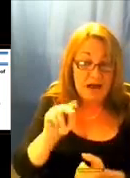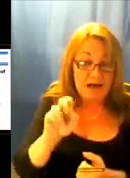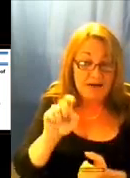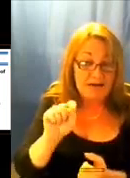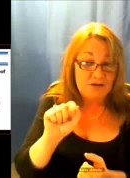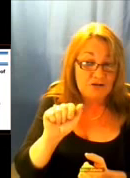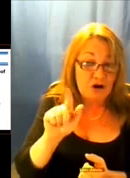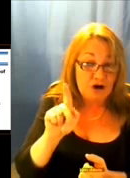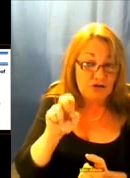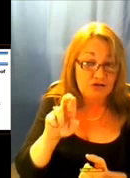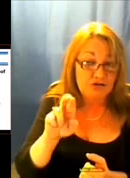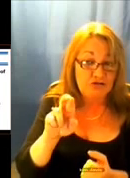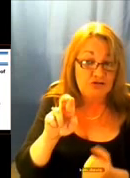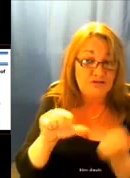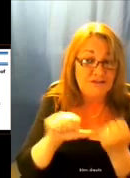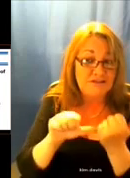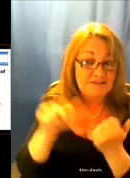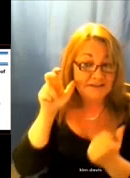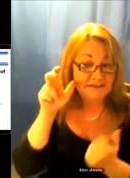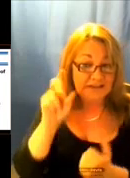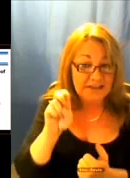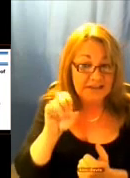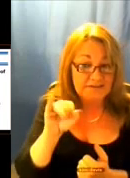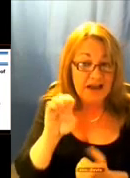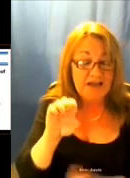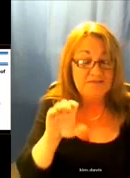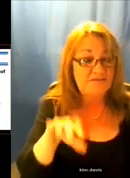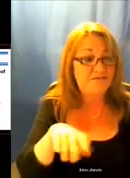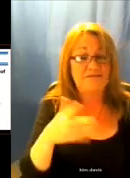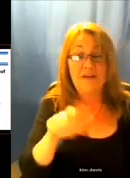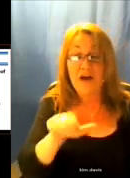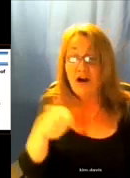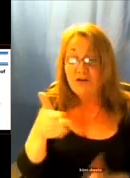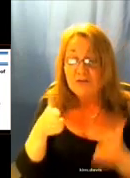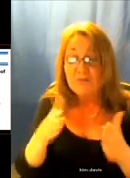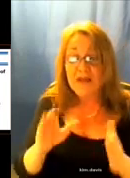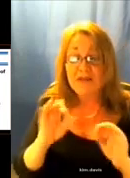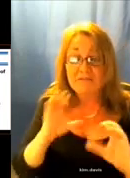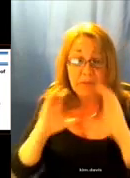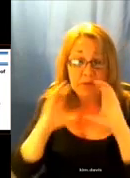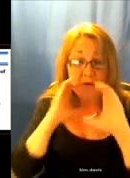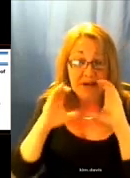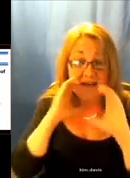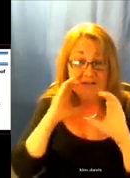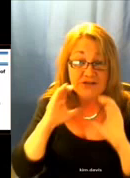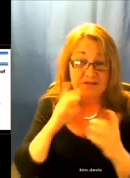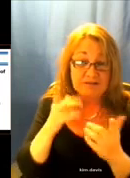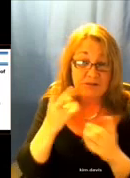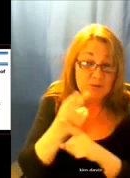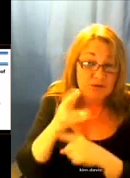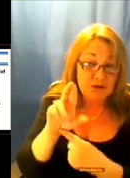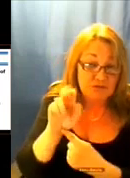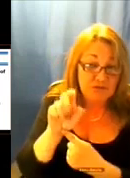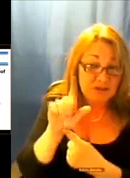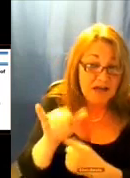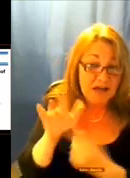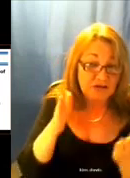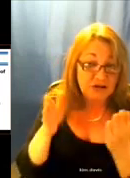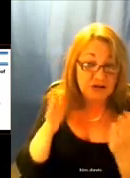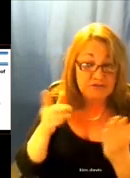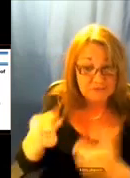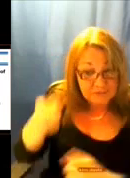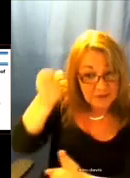interpreter, could need to write back and forth, have a proctor assisted listening devices, or other